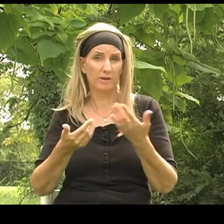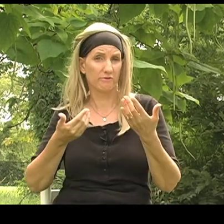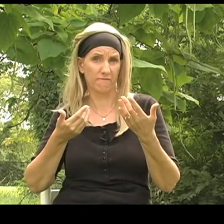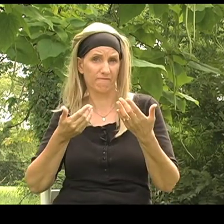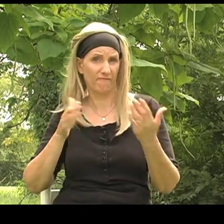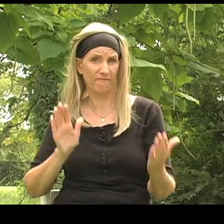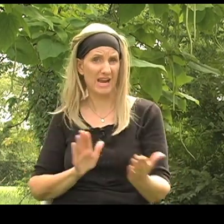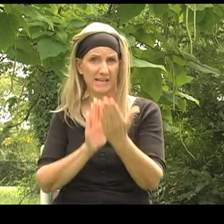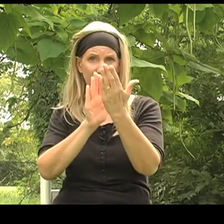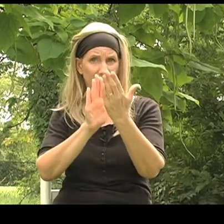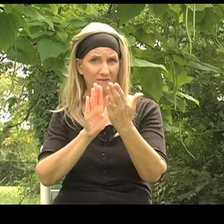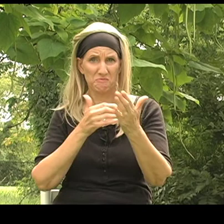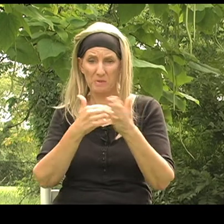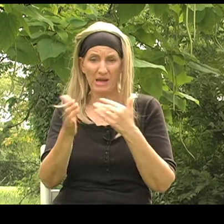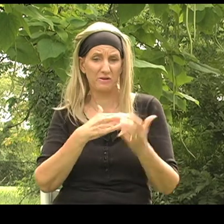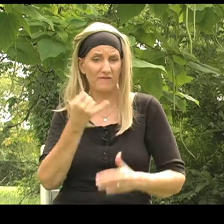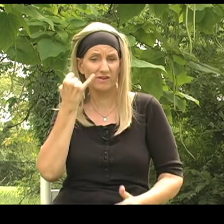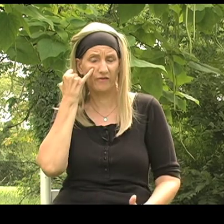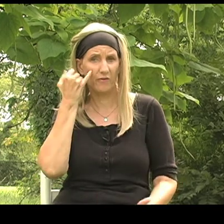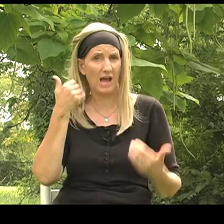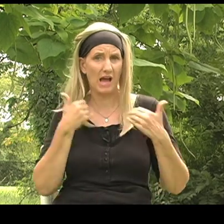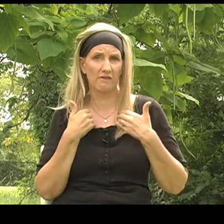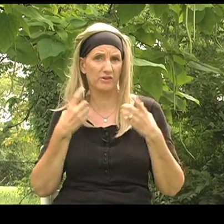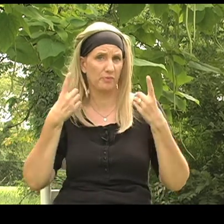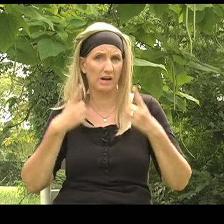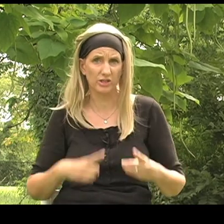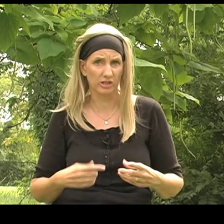you face, no matter even if you have depression,